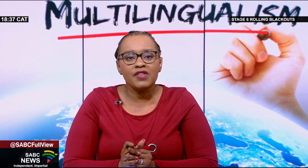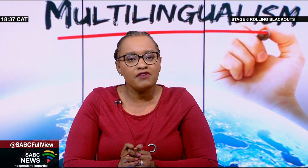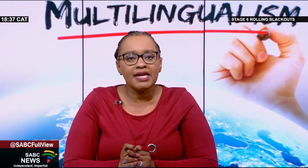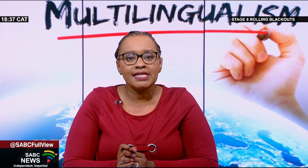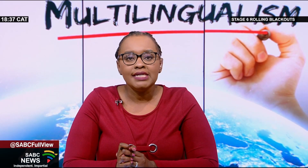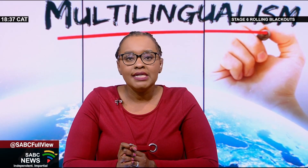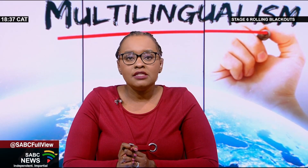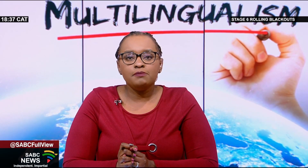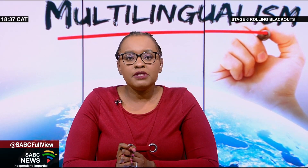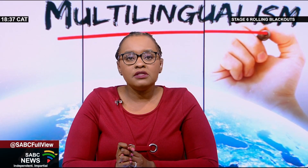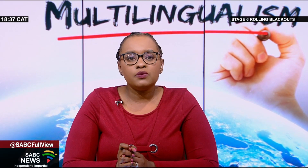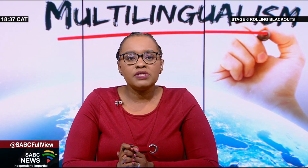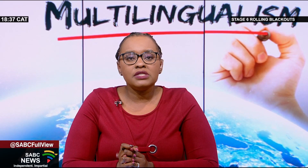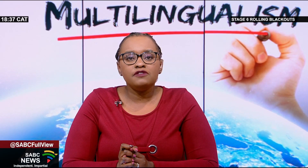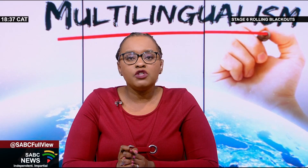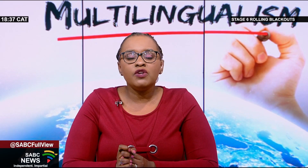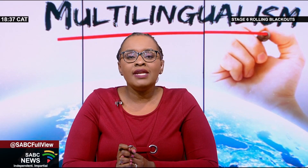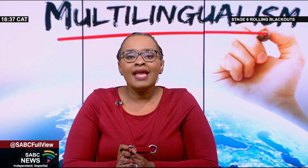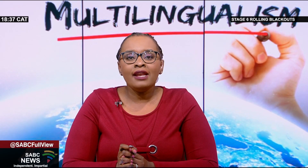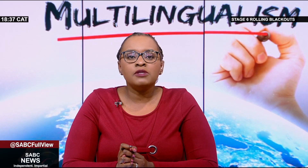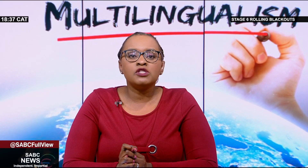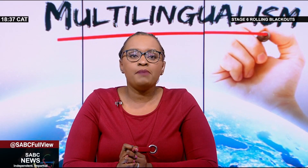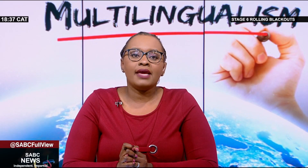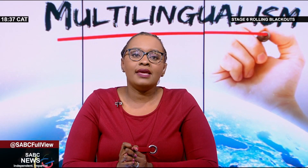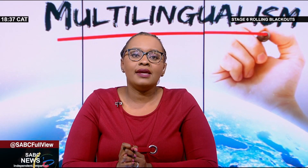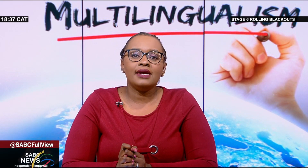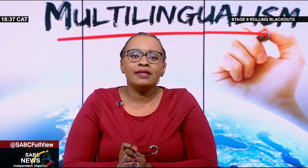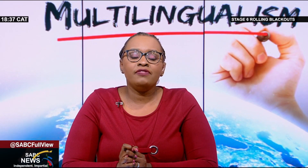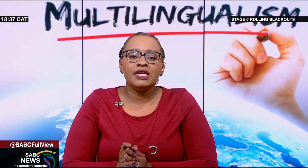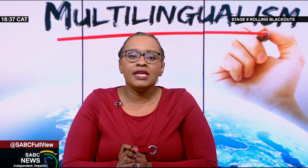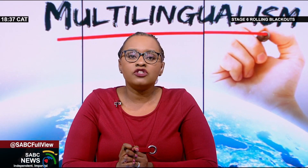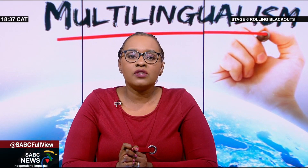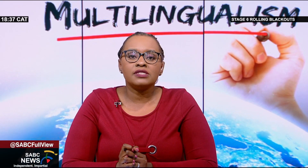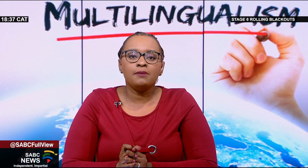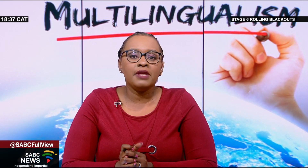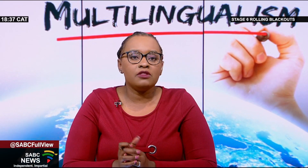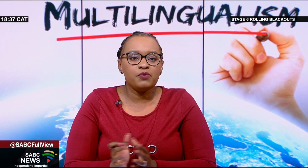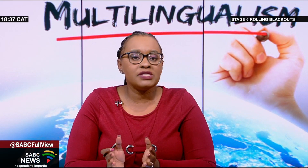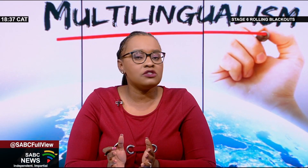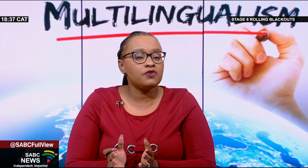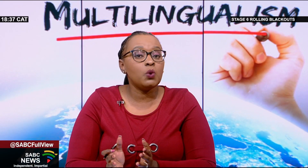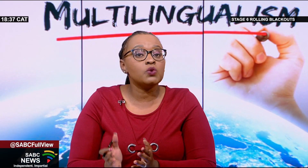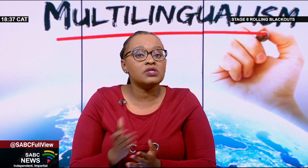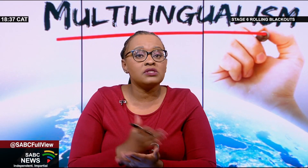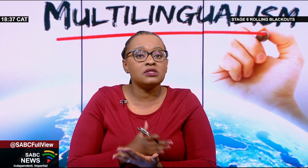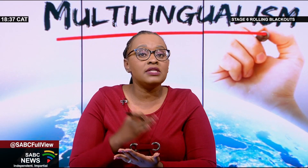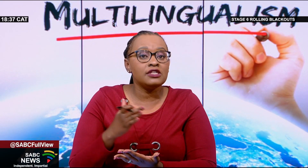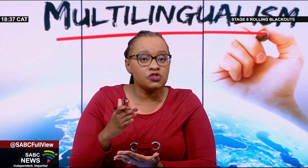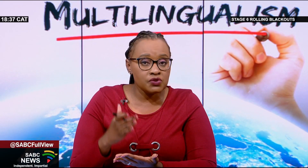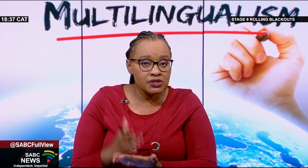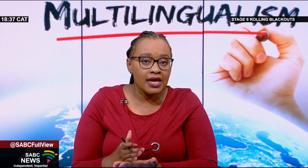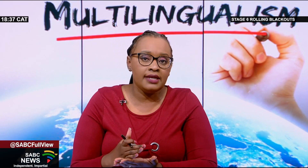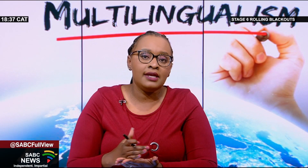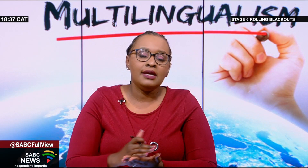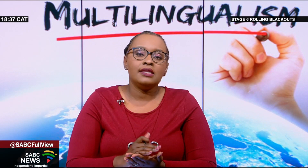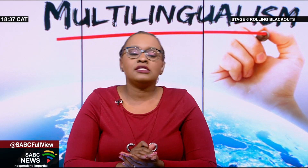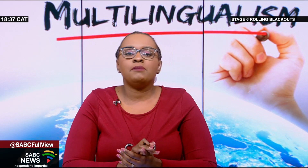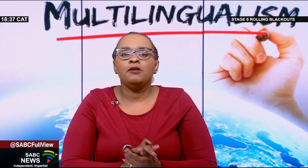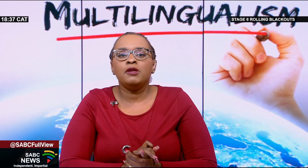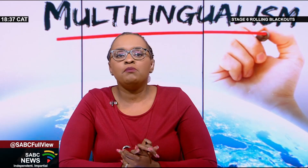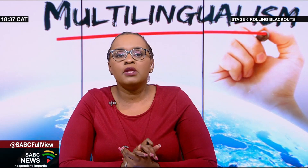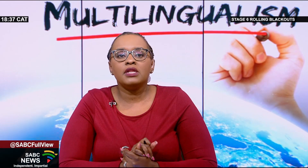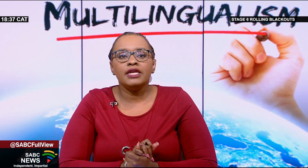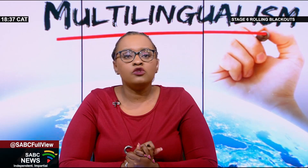in South Africa. The bill received unanimous backing in the National Assembly, and the president, of course, still needs to sign